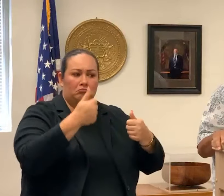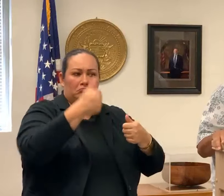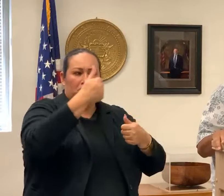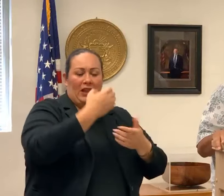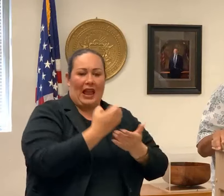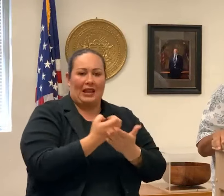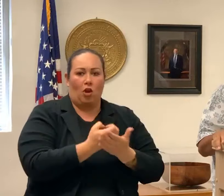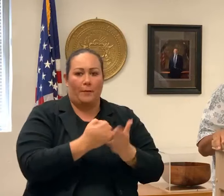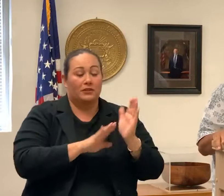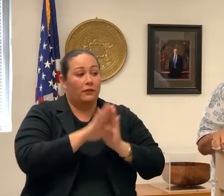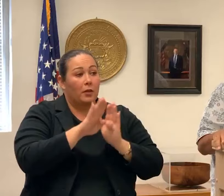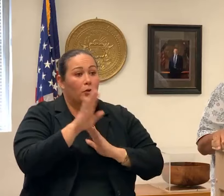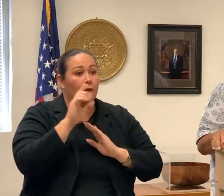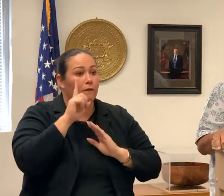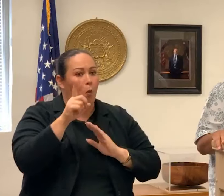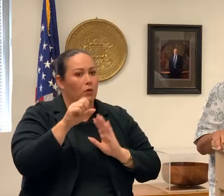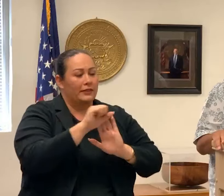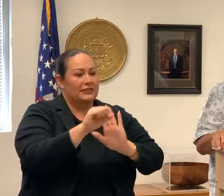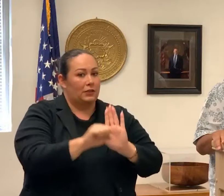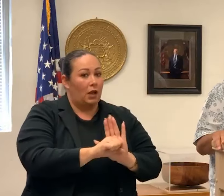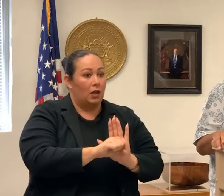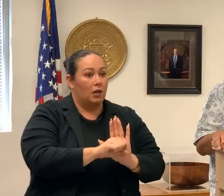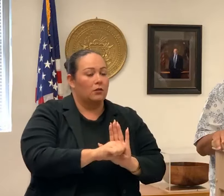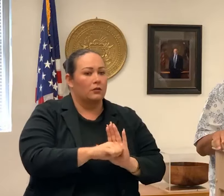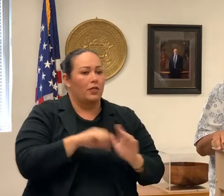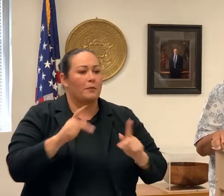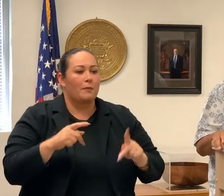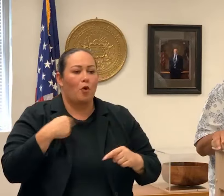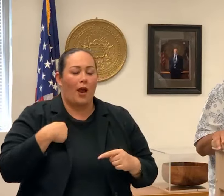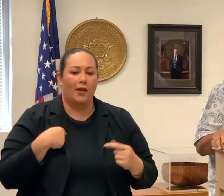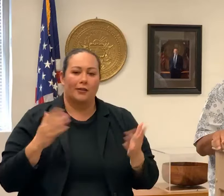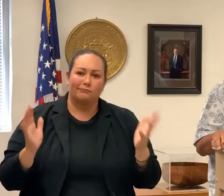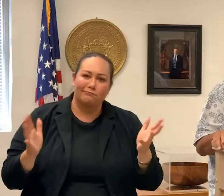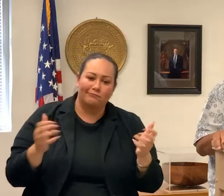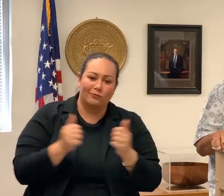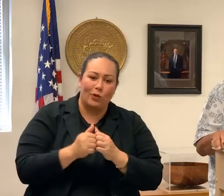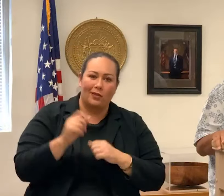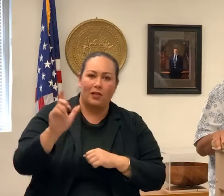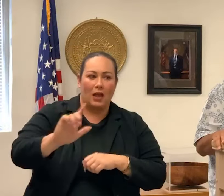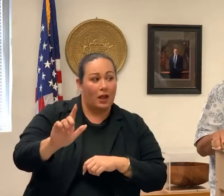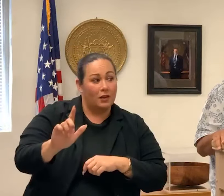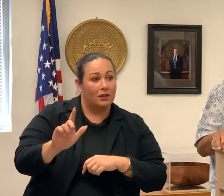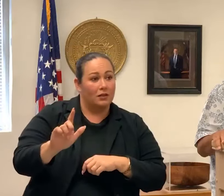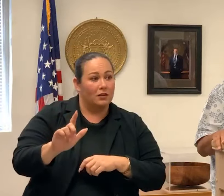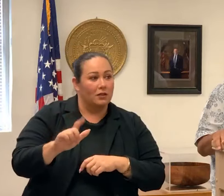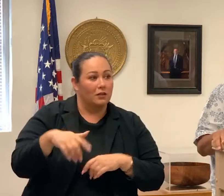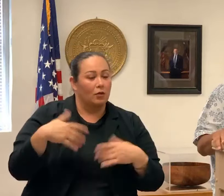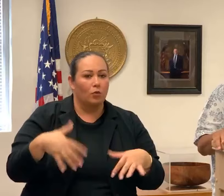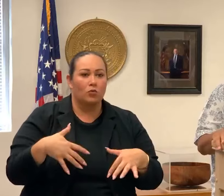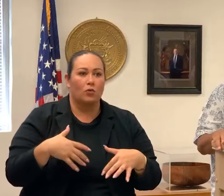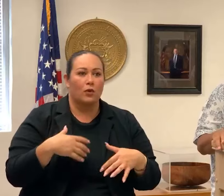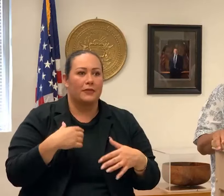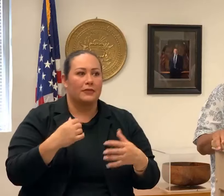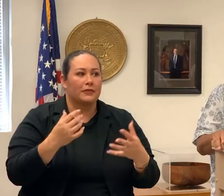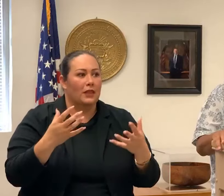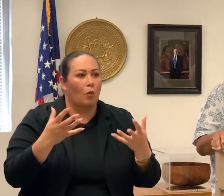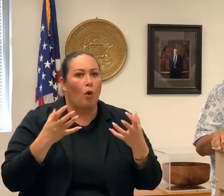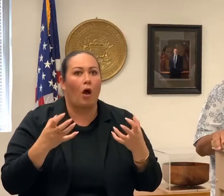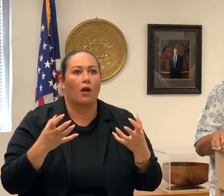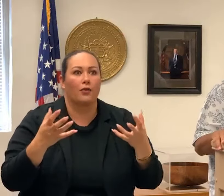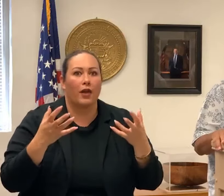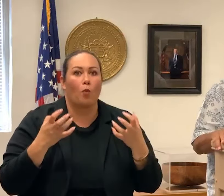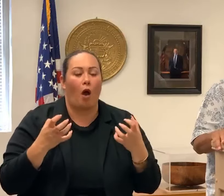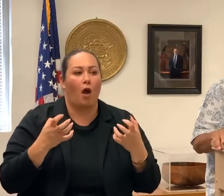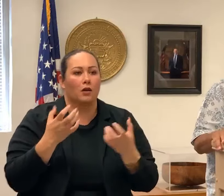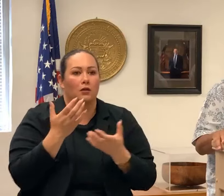development director of the state, the people that I speak to in Lahaina, they are craving for something like that. So